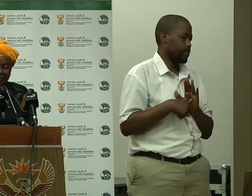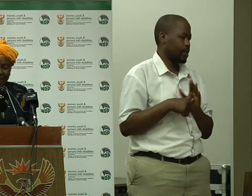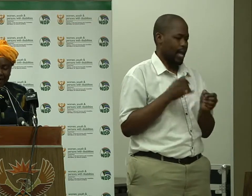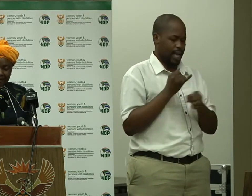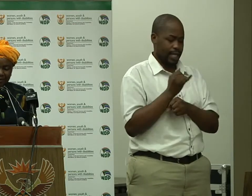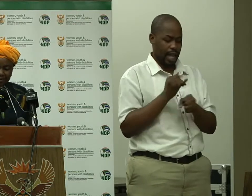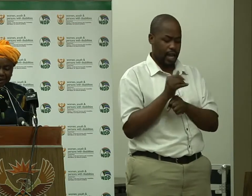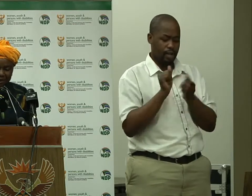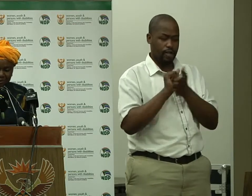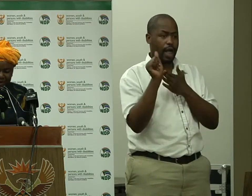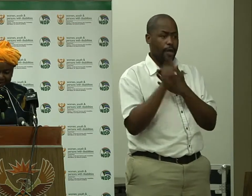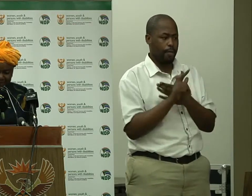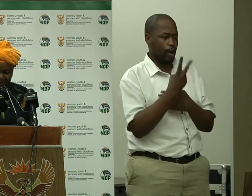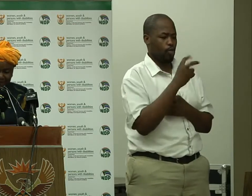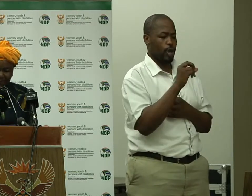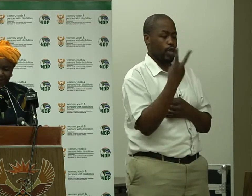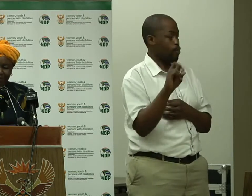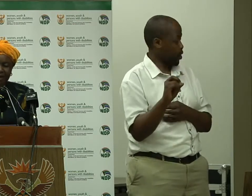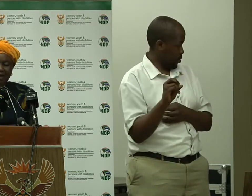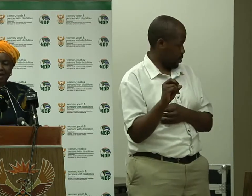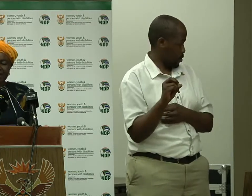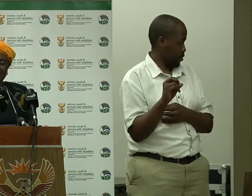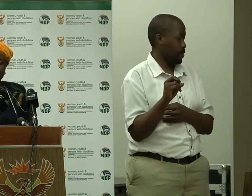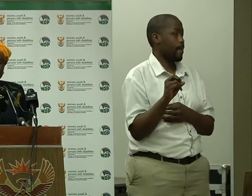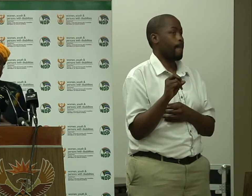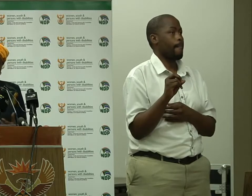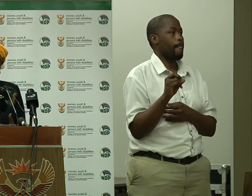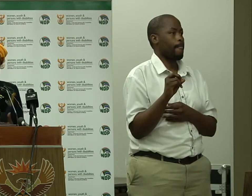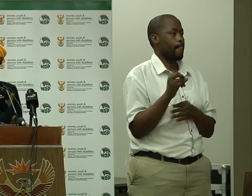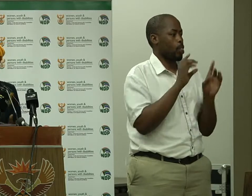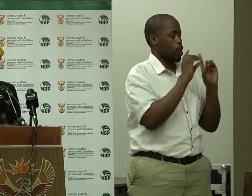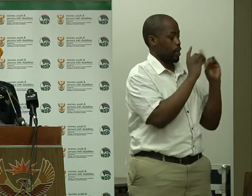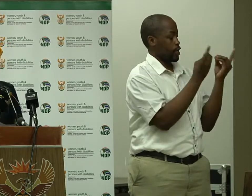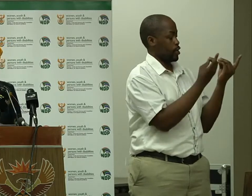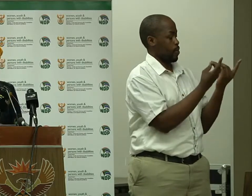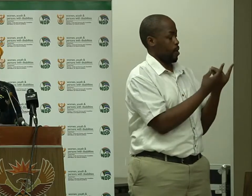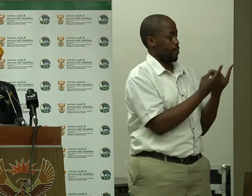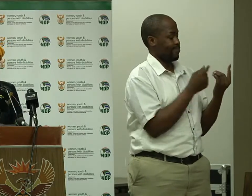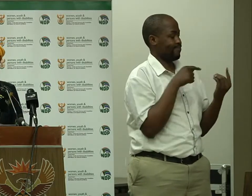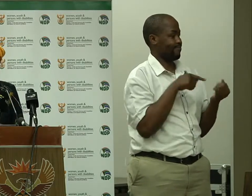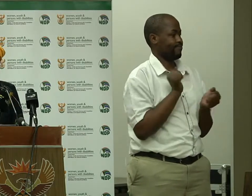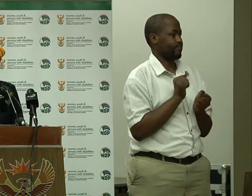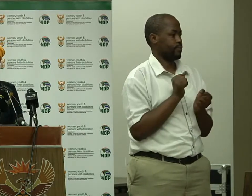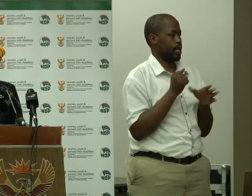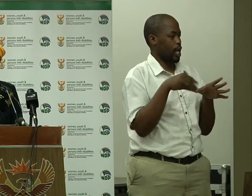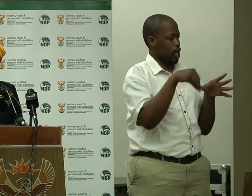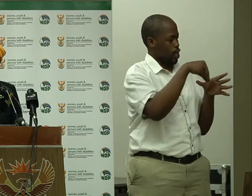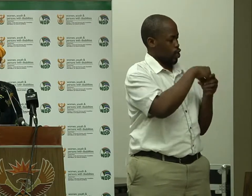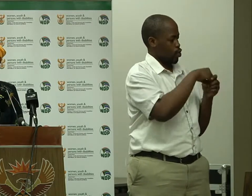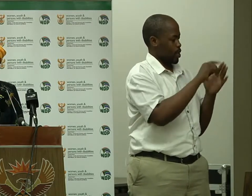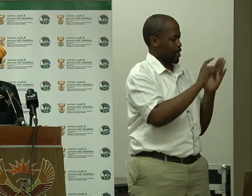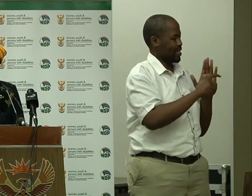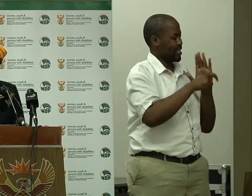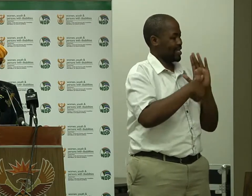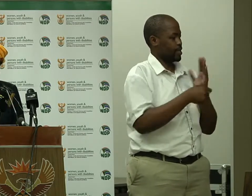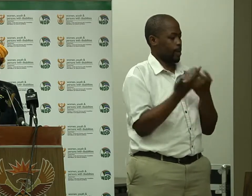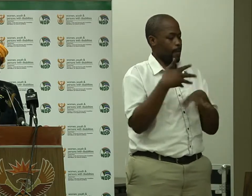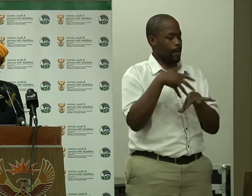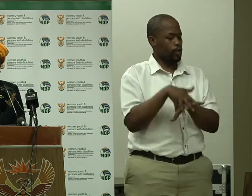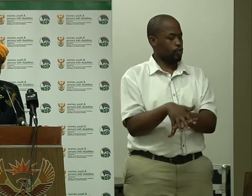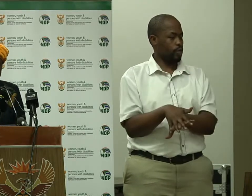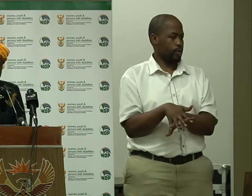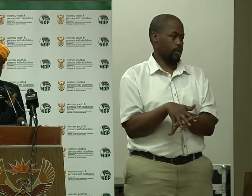as April 2020, the department included disability